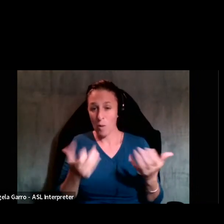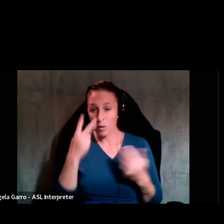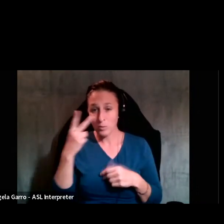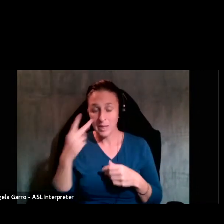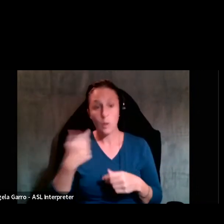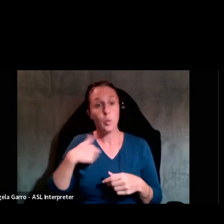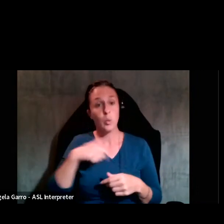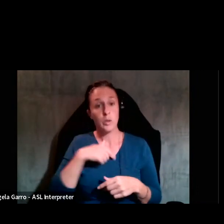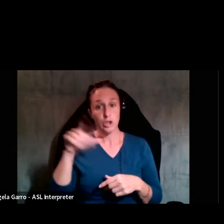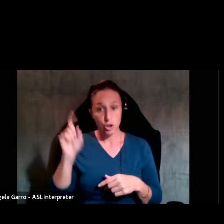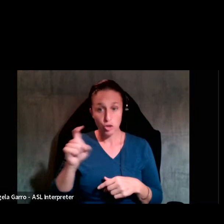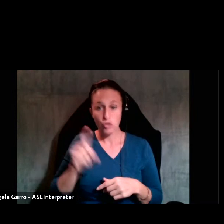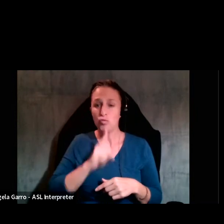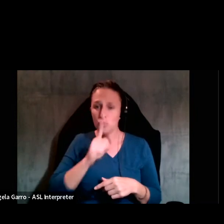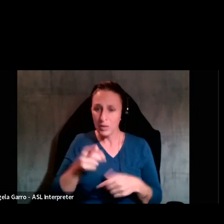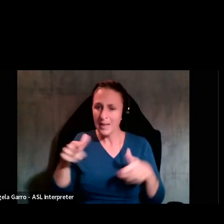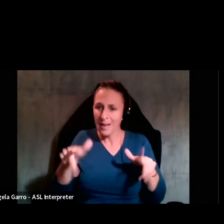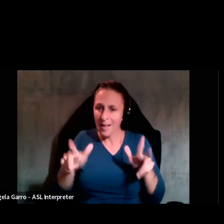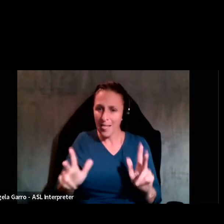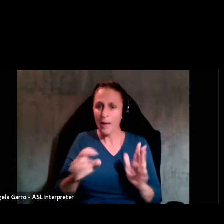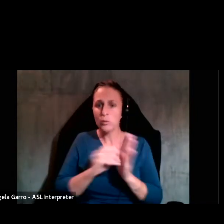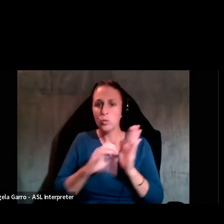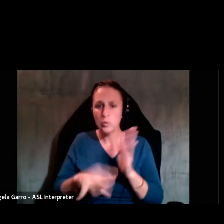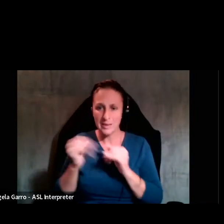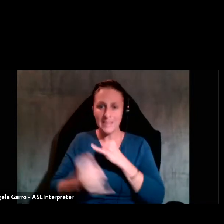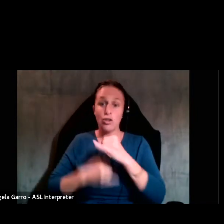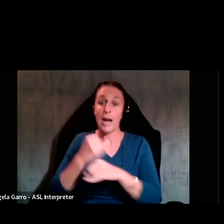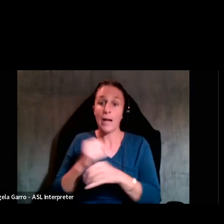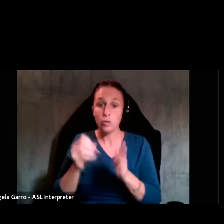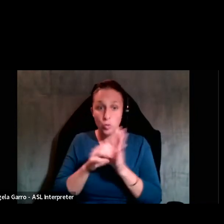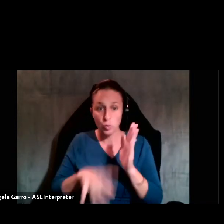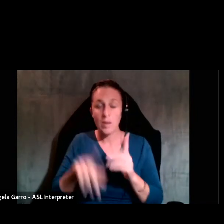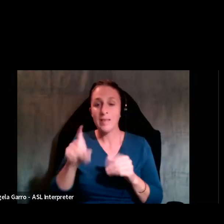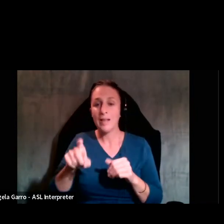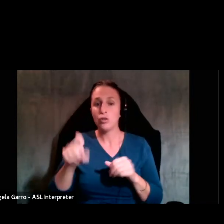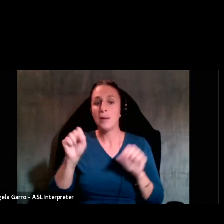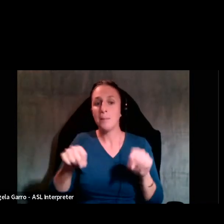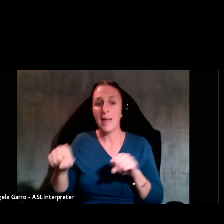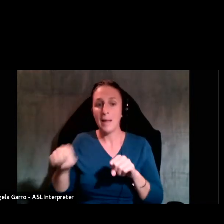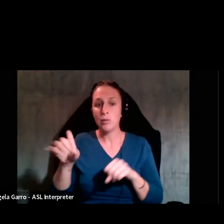should really be allowing students, international students, they should be able to choose the